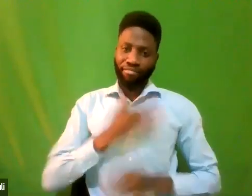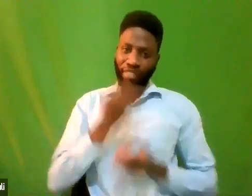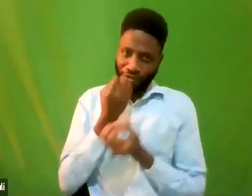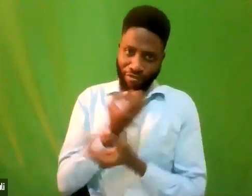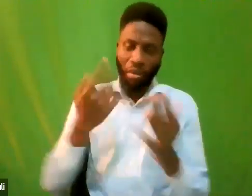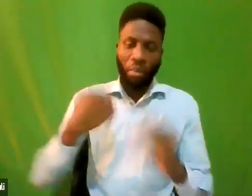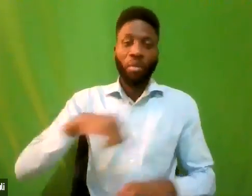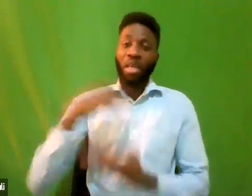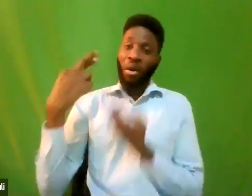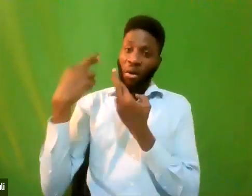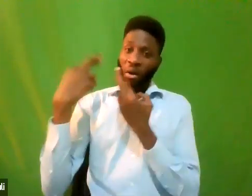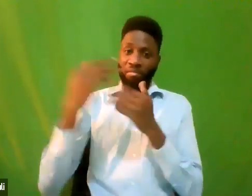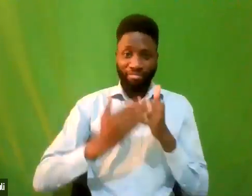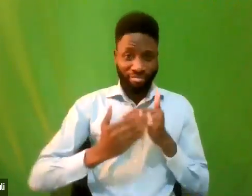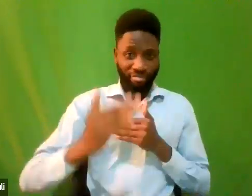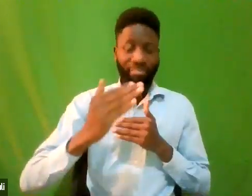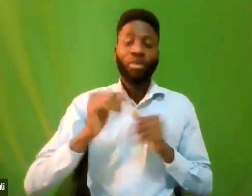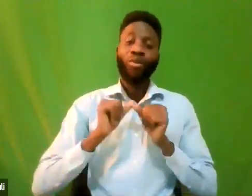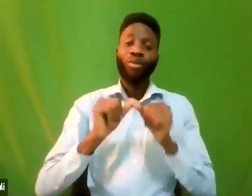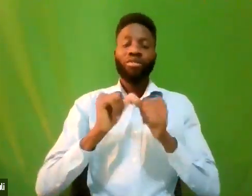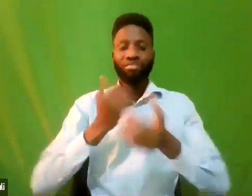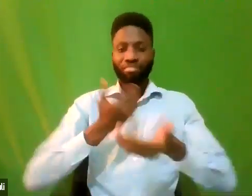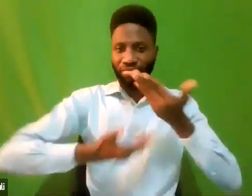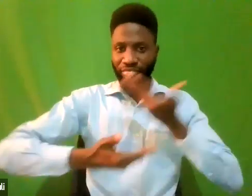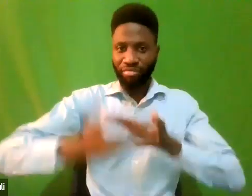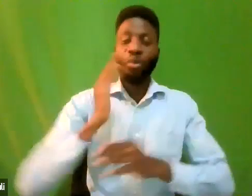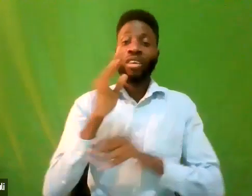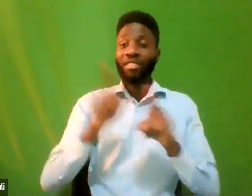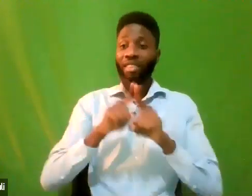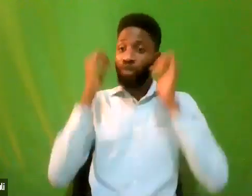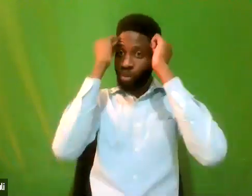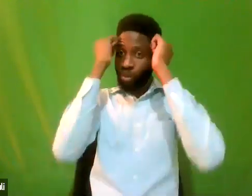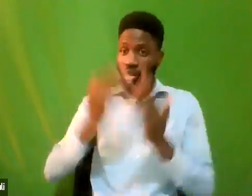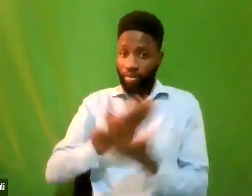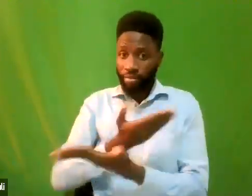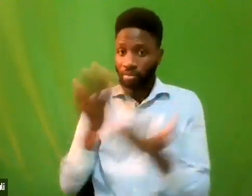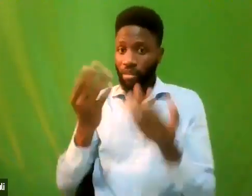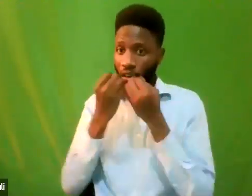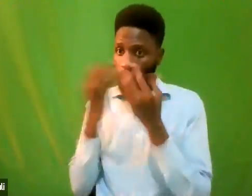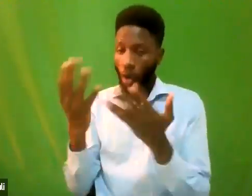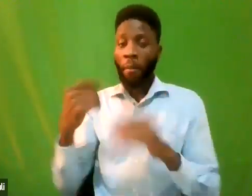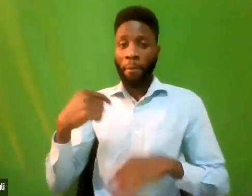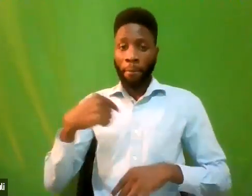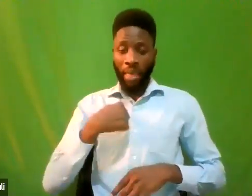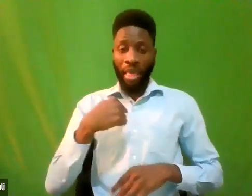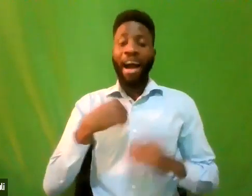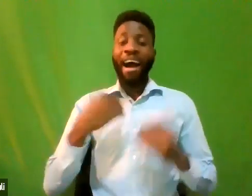will continue interacting. And to the students, I have lined up amazing guests for you in